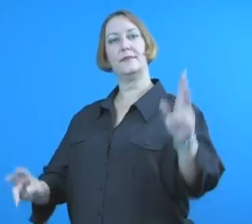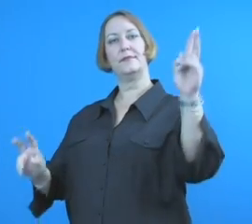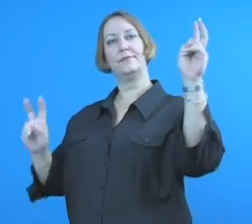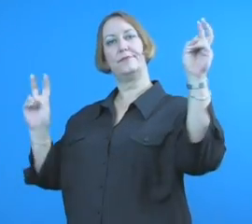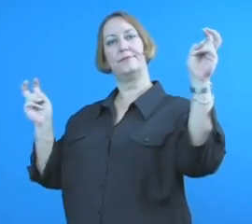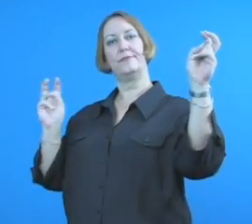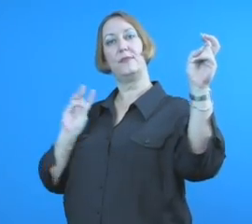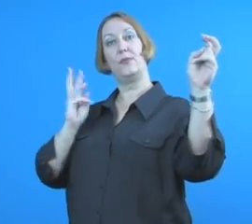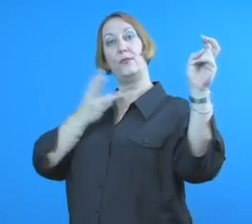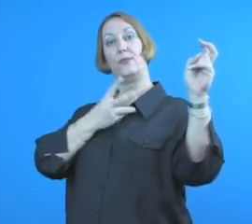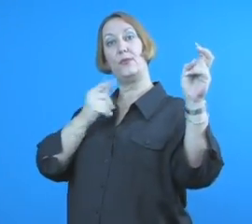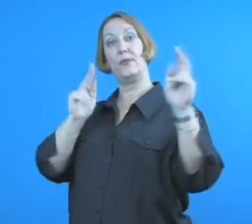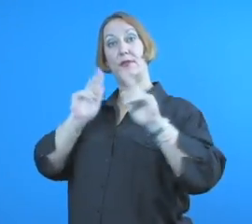The forgotten portion of We the People.